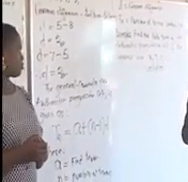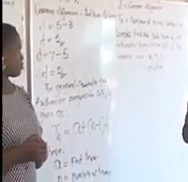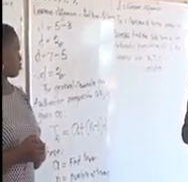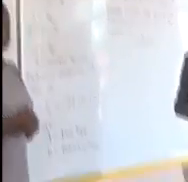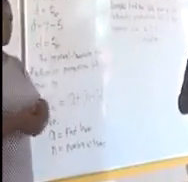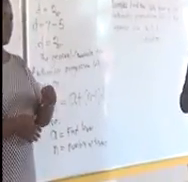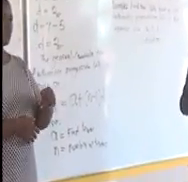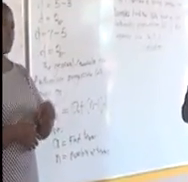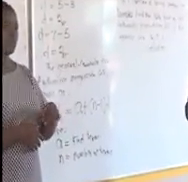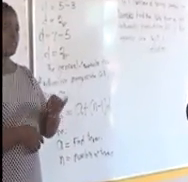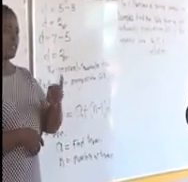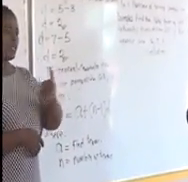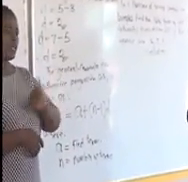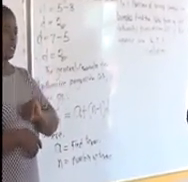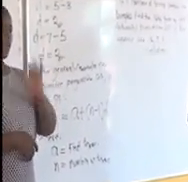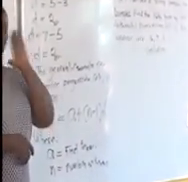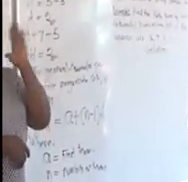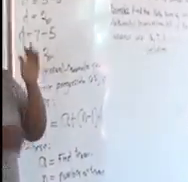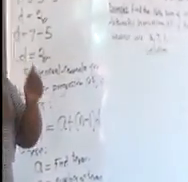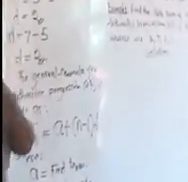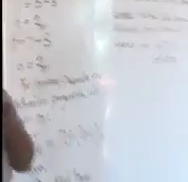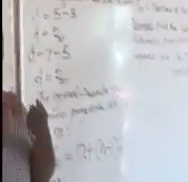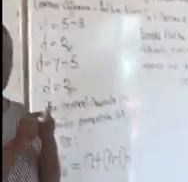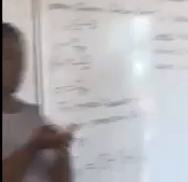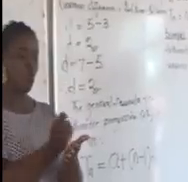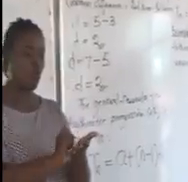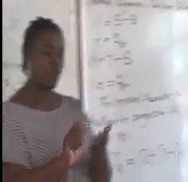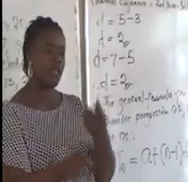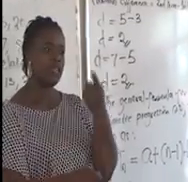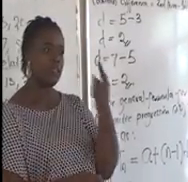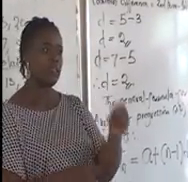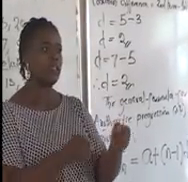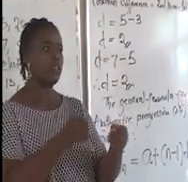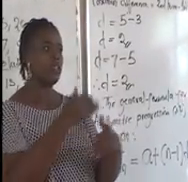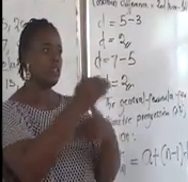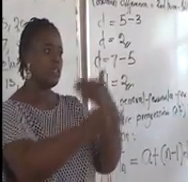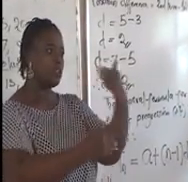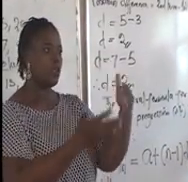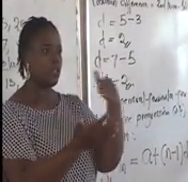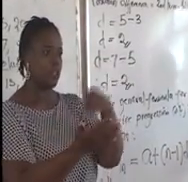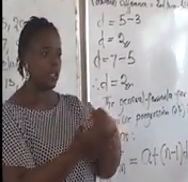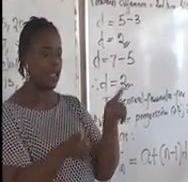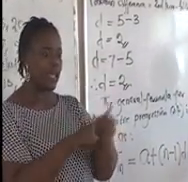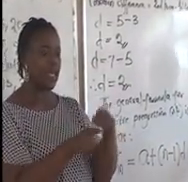I would love to write the sequence again as we begin the solution.